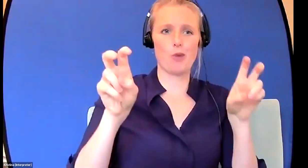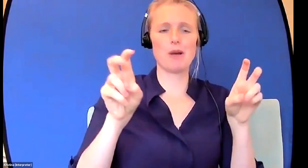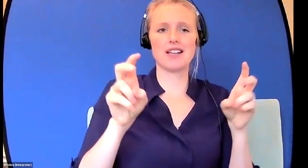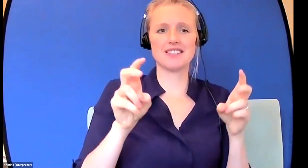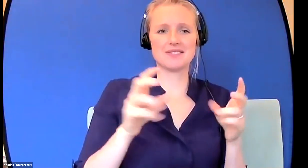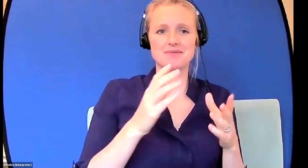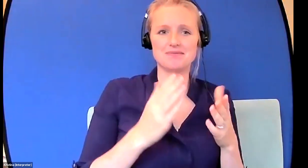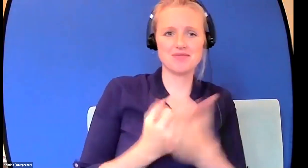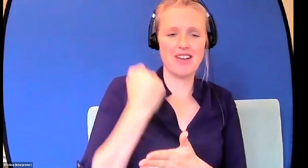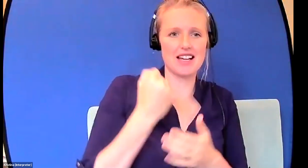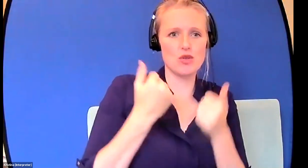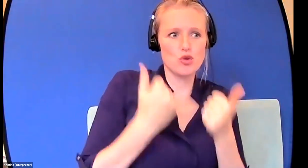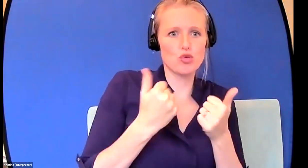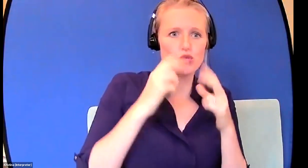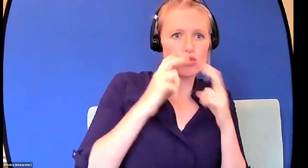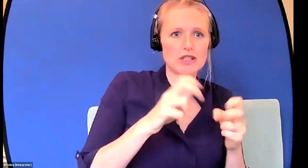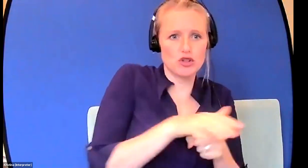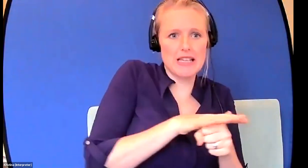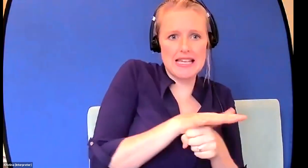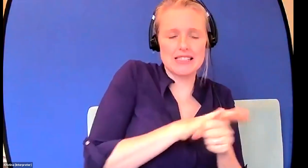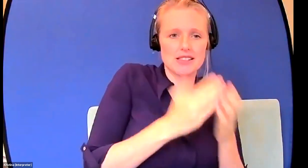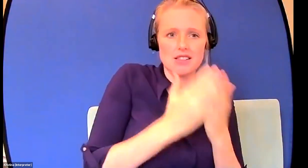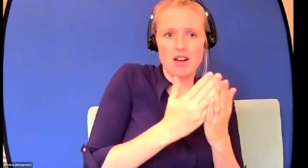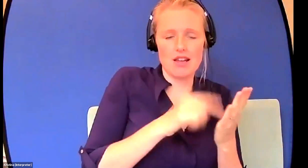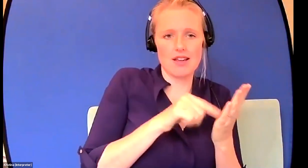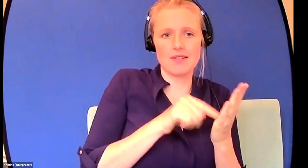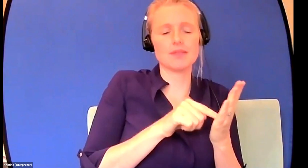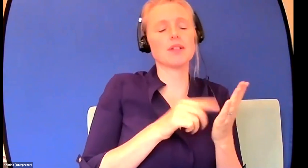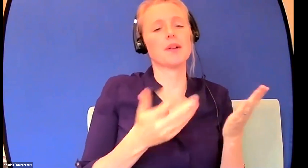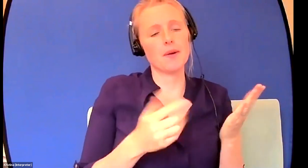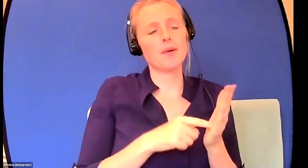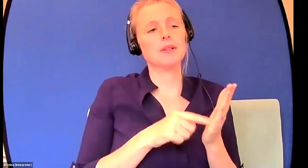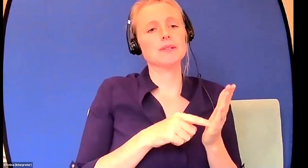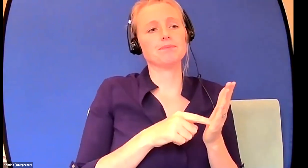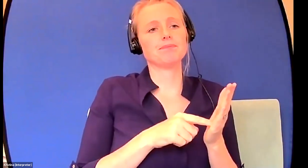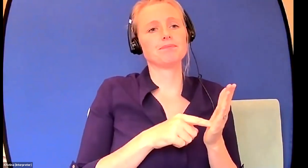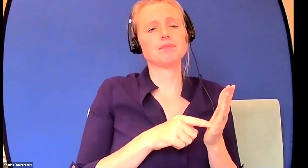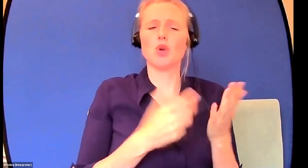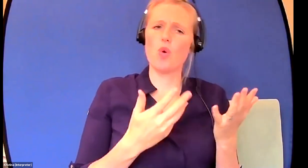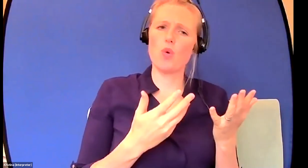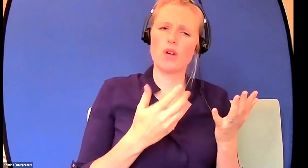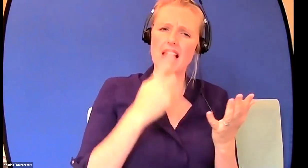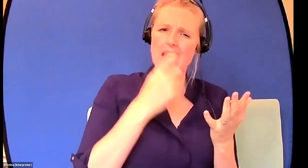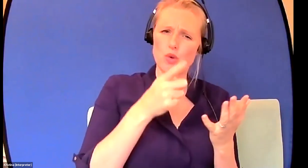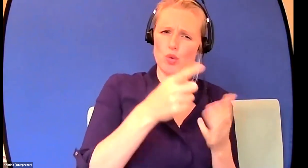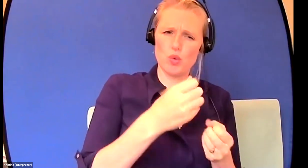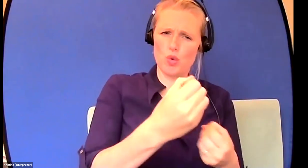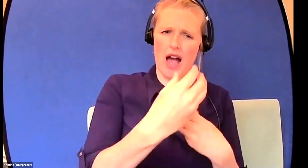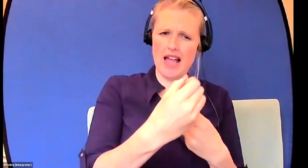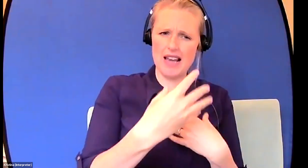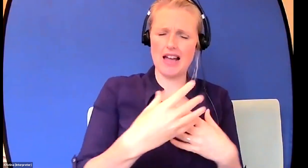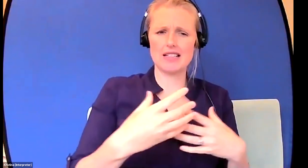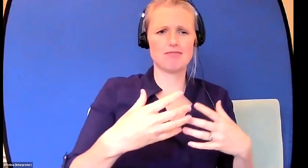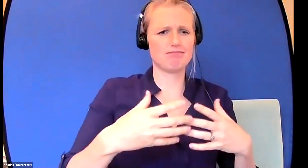with a really good research case study and focus. So maybe could you highlight